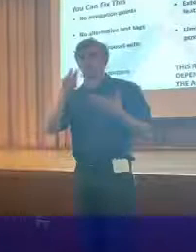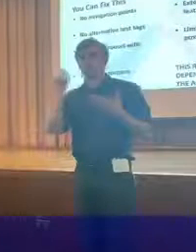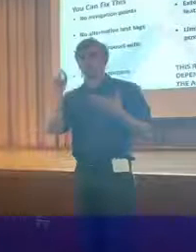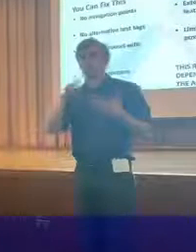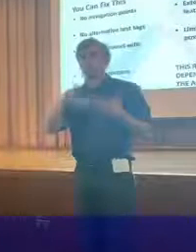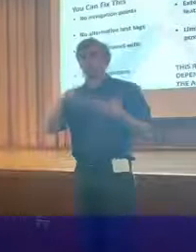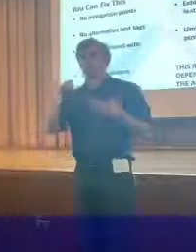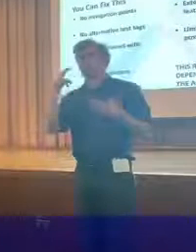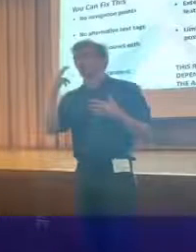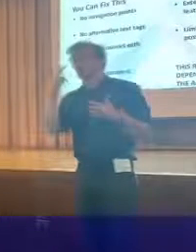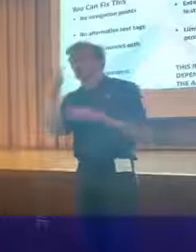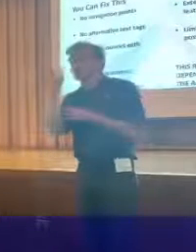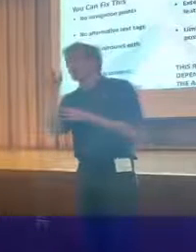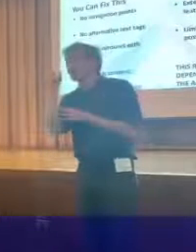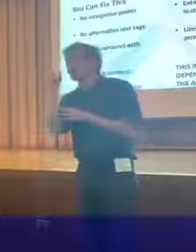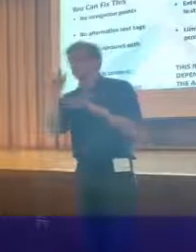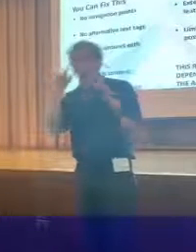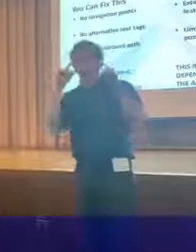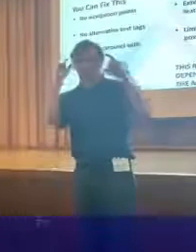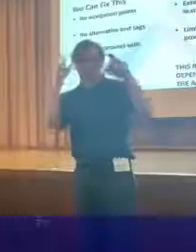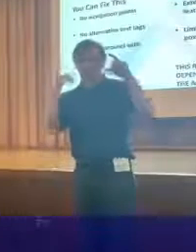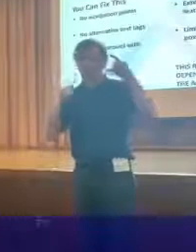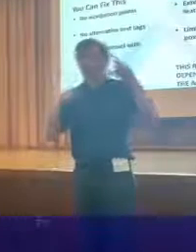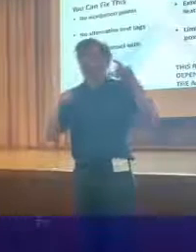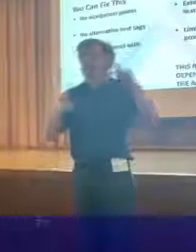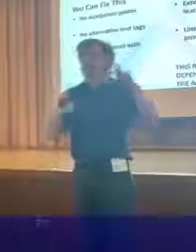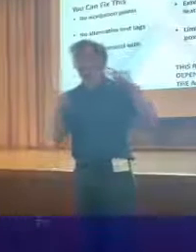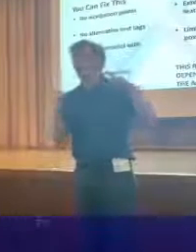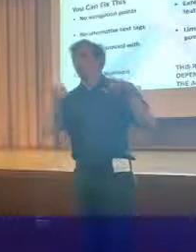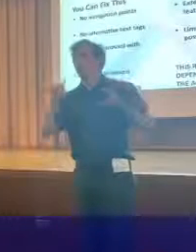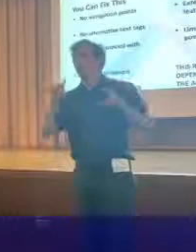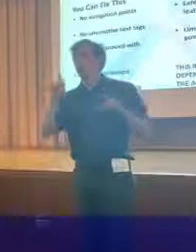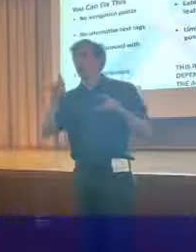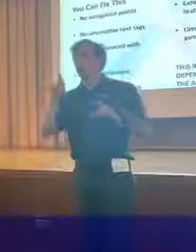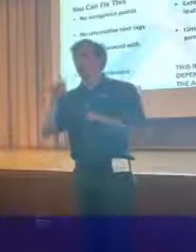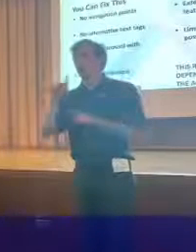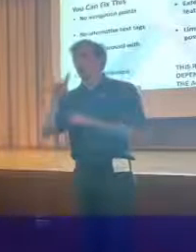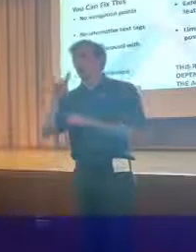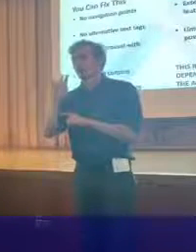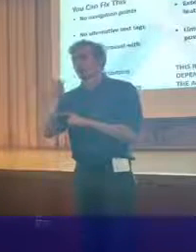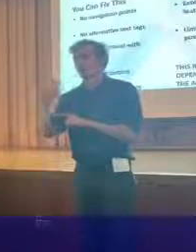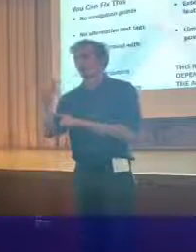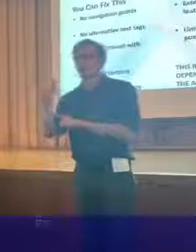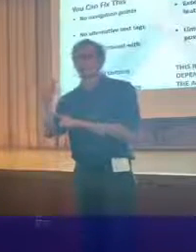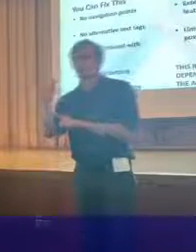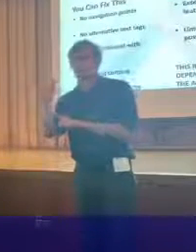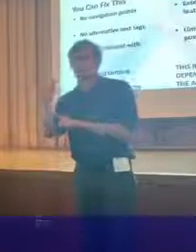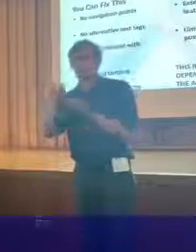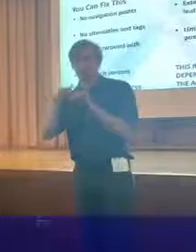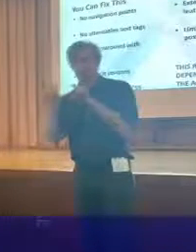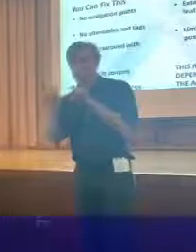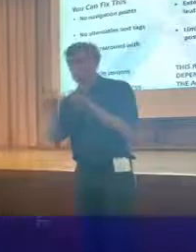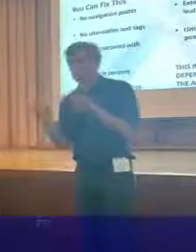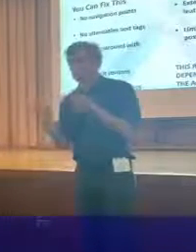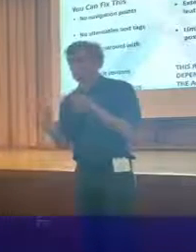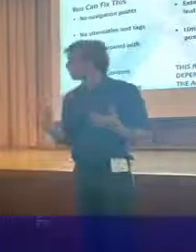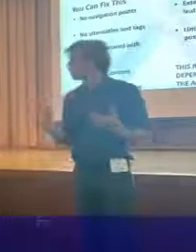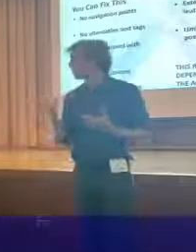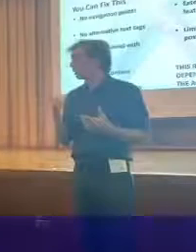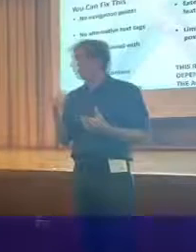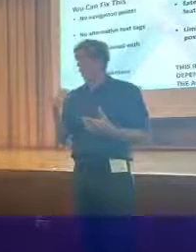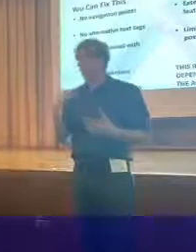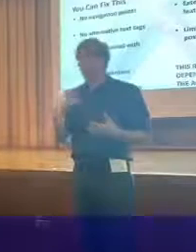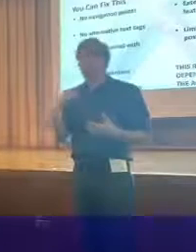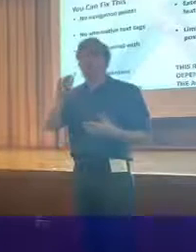alternative text tags? You can add those easily. Do you have, for instance, a carousel of pictures that moves? Are